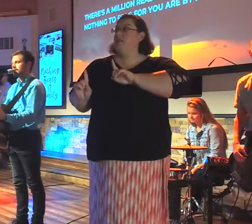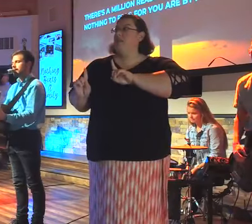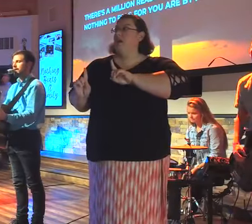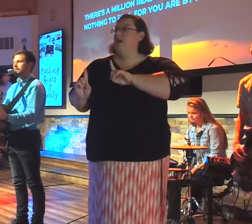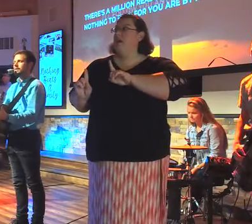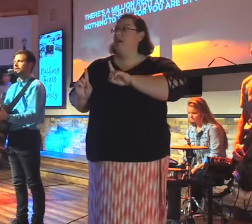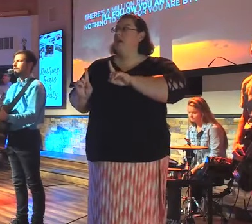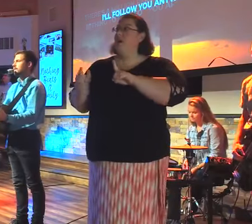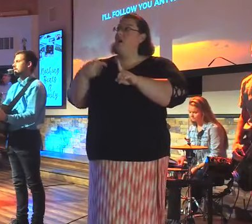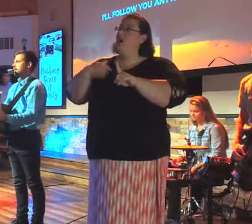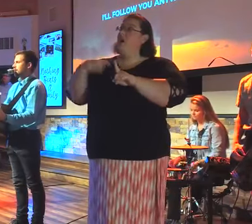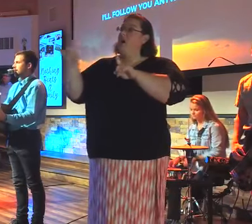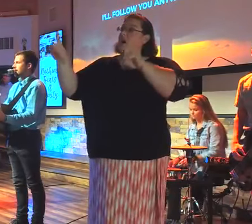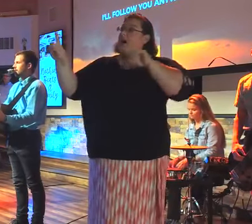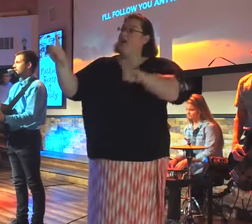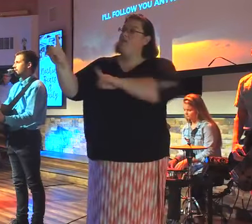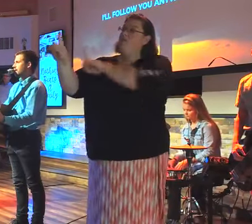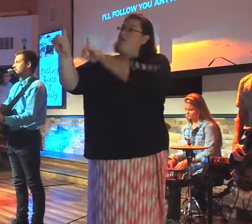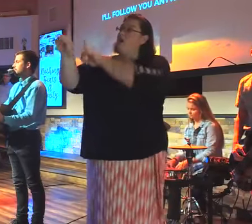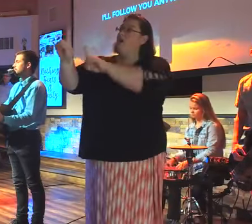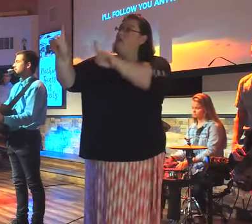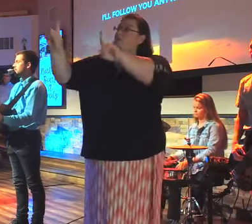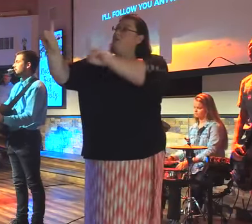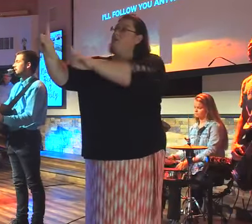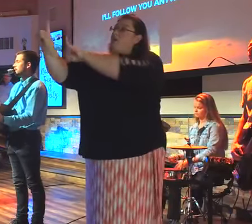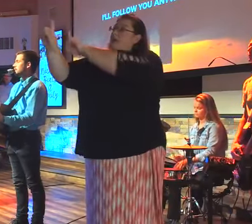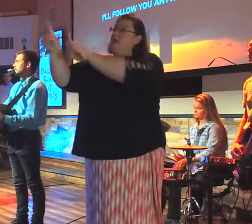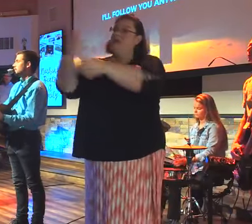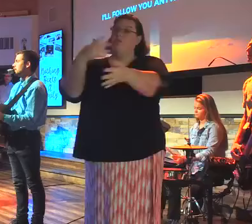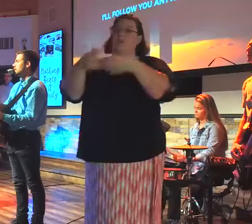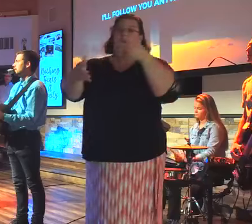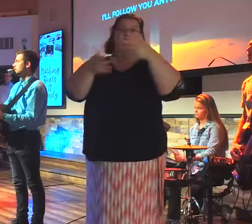my side. I'll follow you